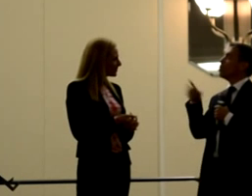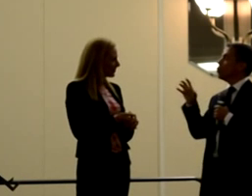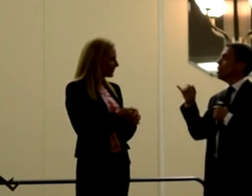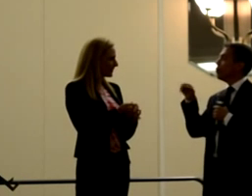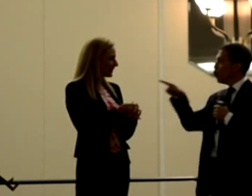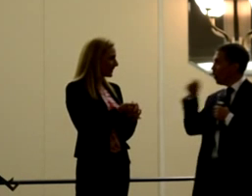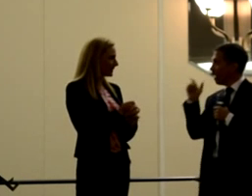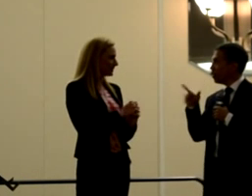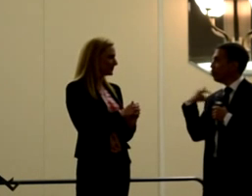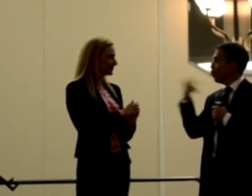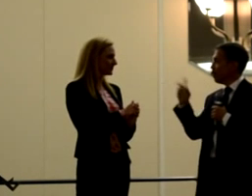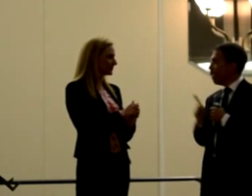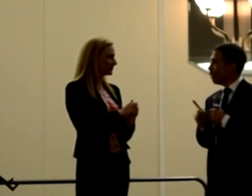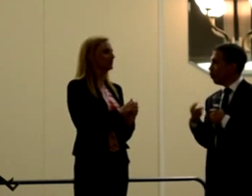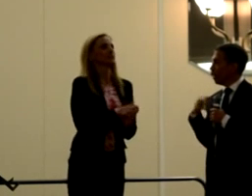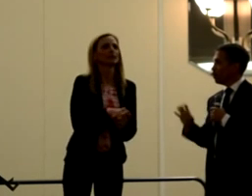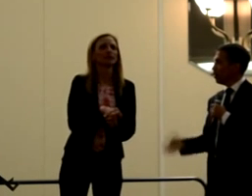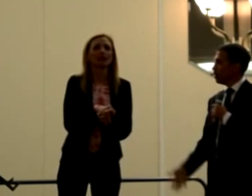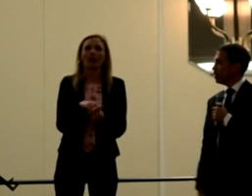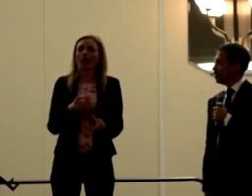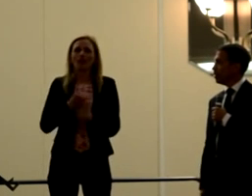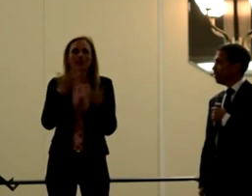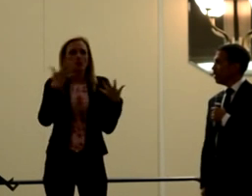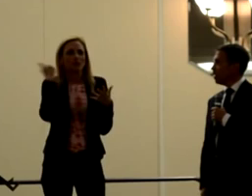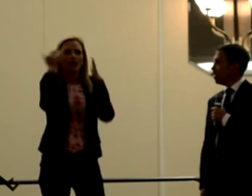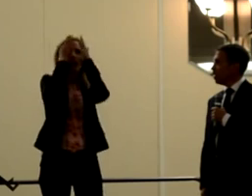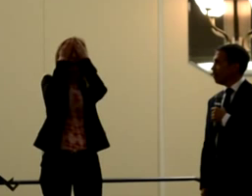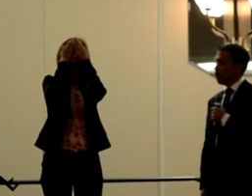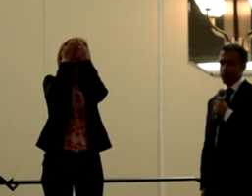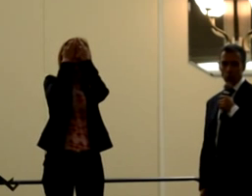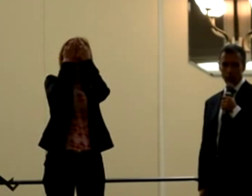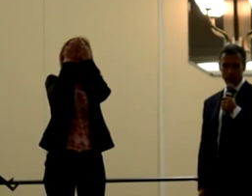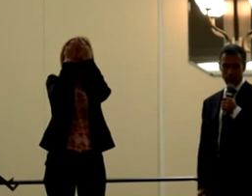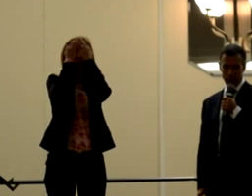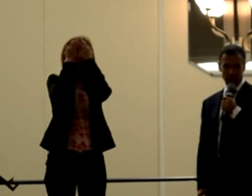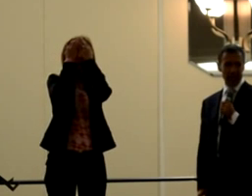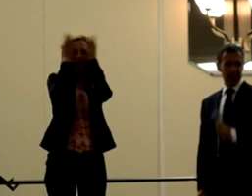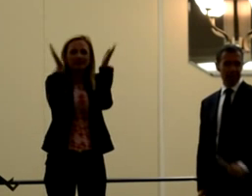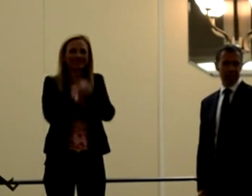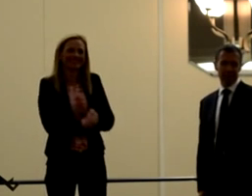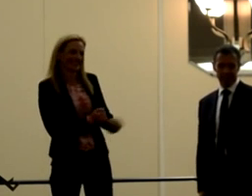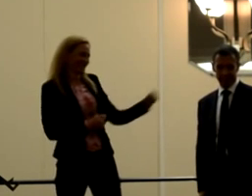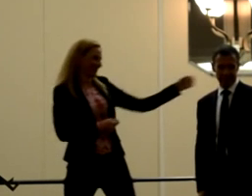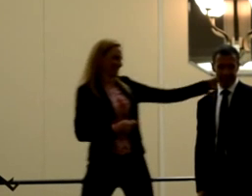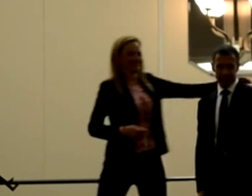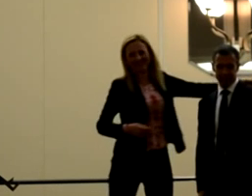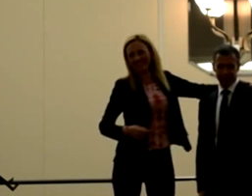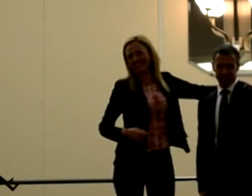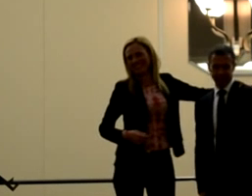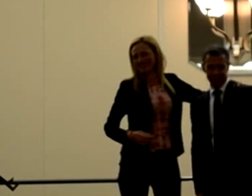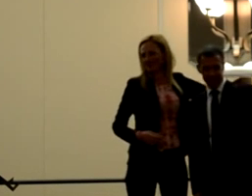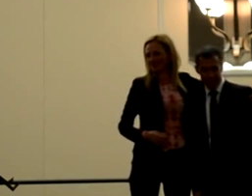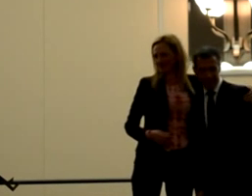What would I do if you weren't acting and we never met? What would I do? That would be so much better. She's like,